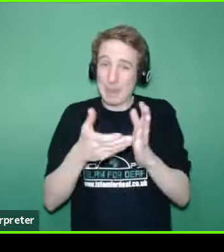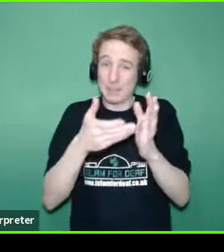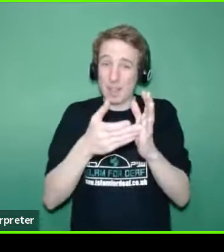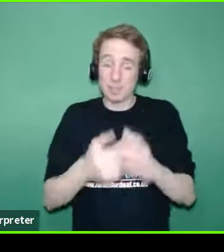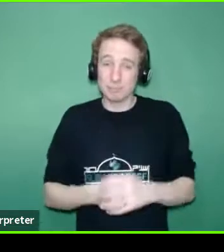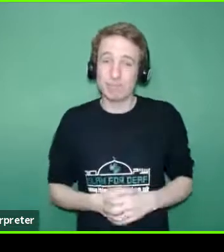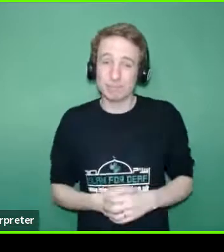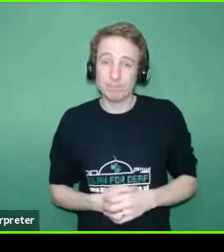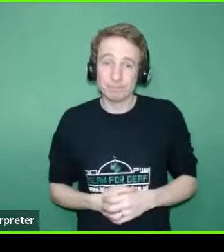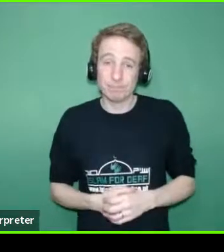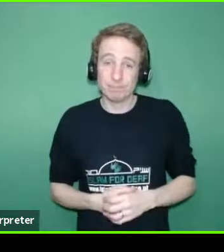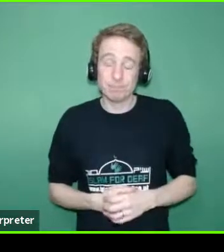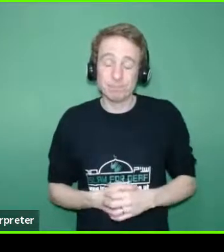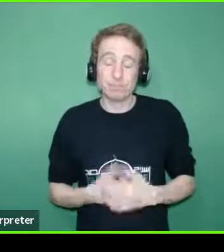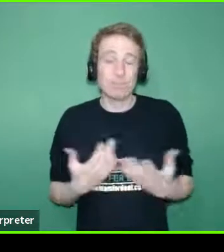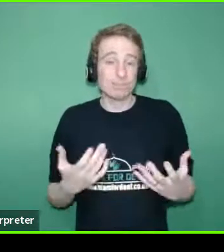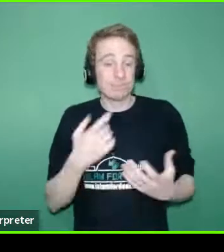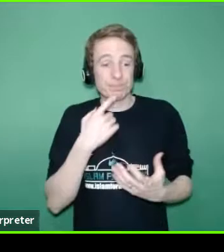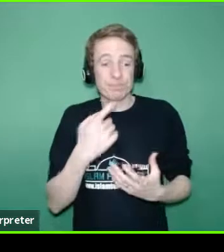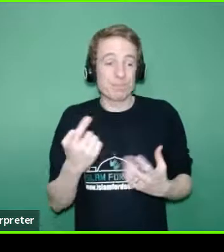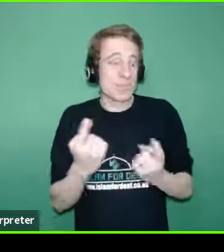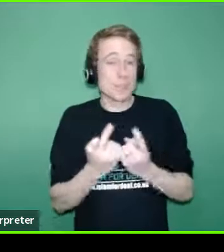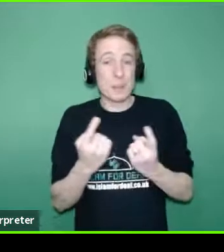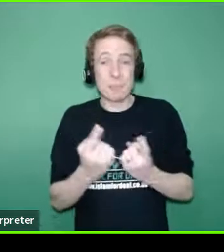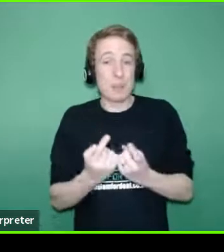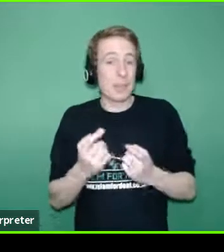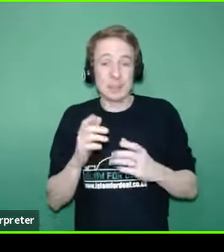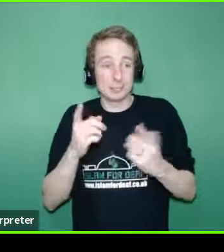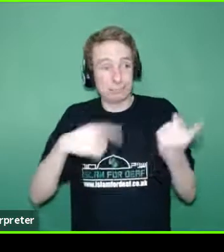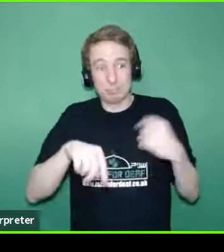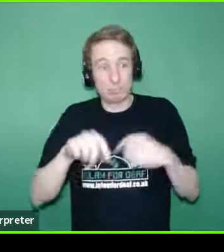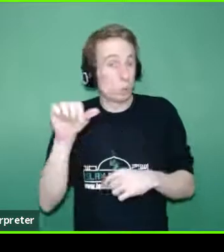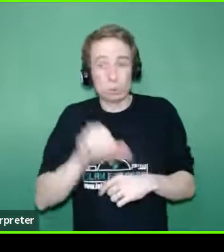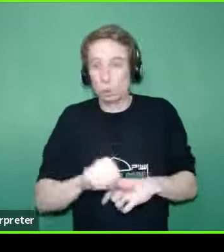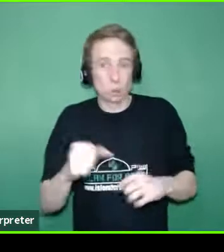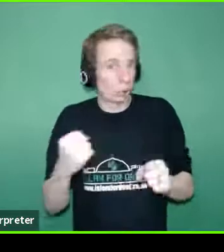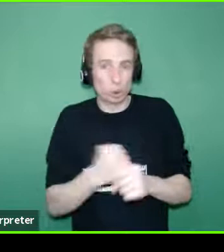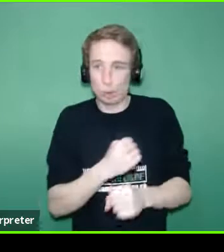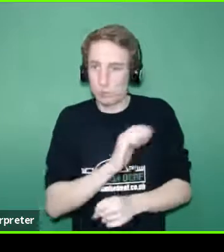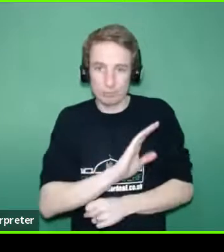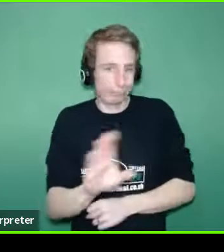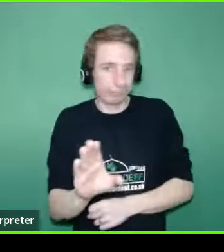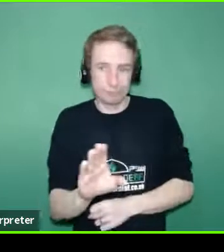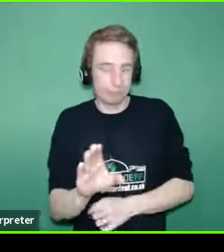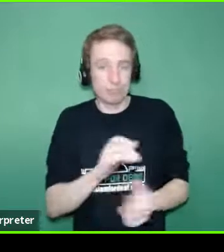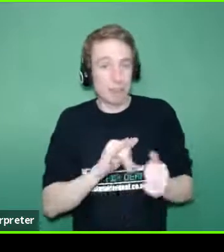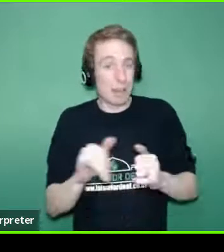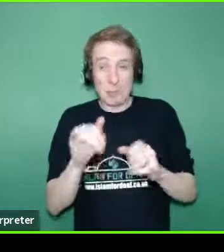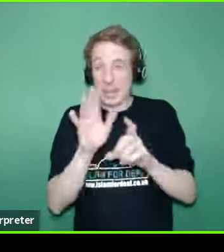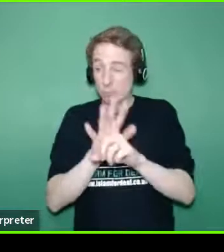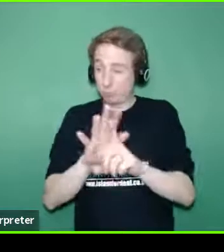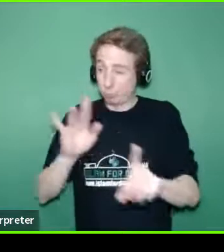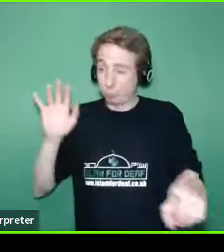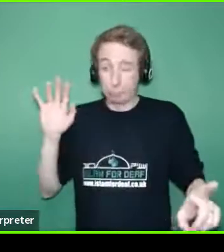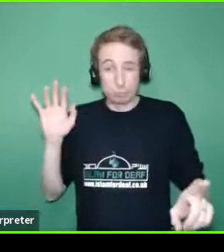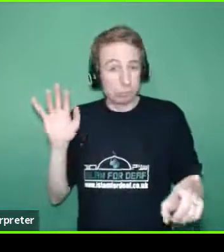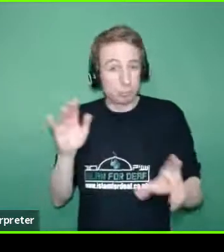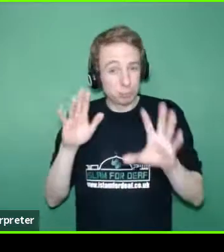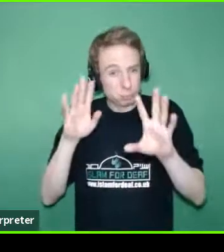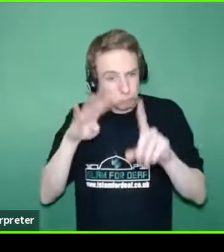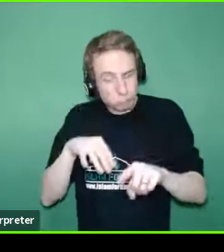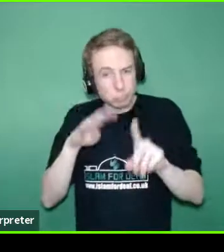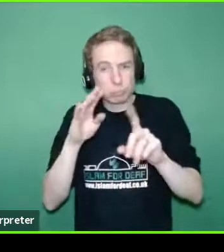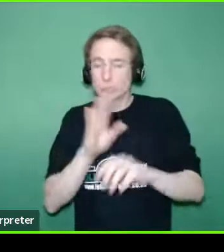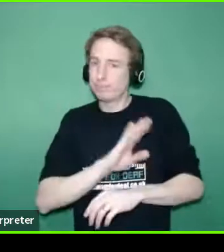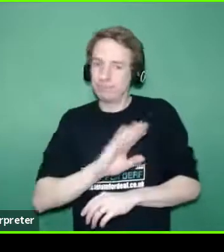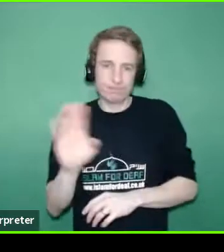and it's something that should not be done, neither in congregation nor an individual by themselves. And